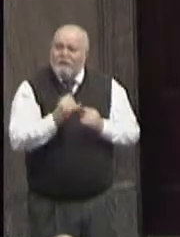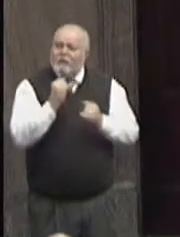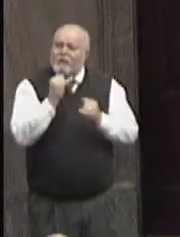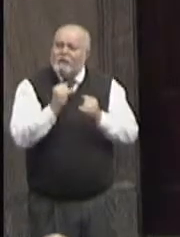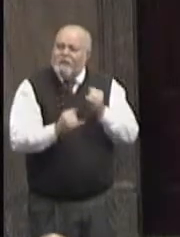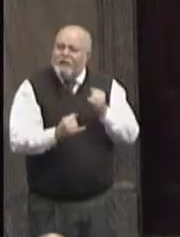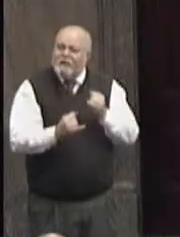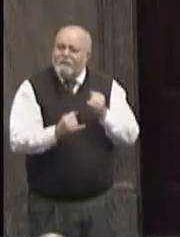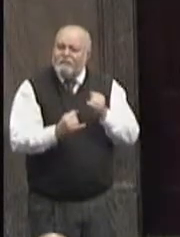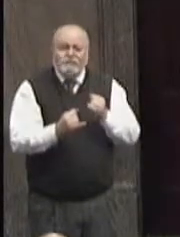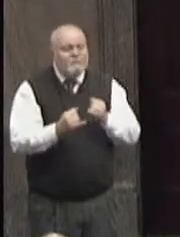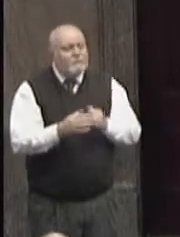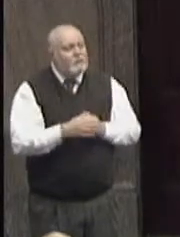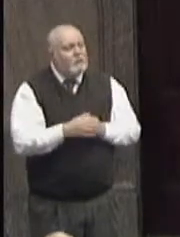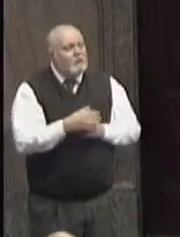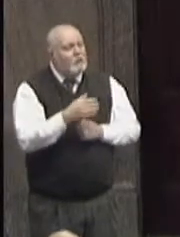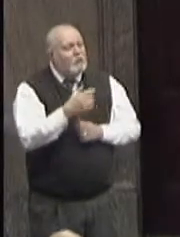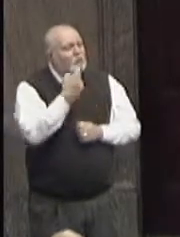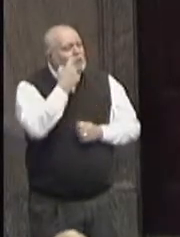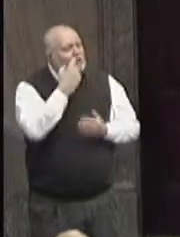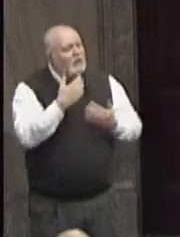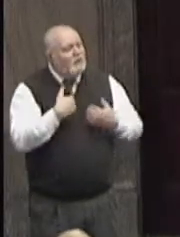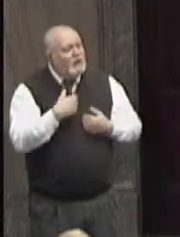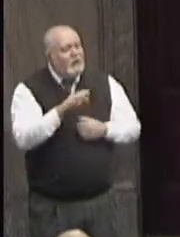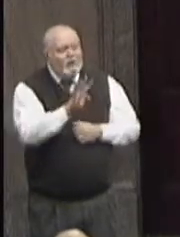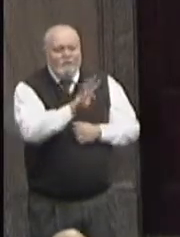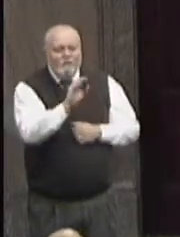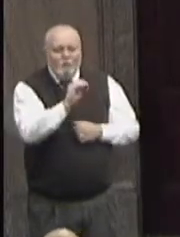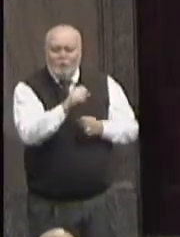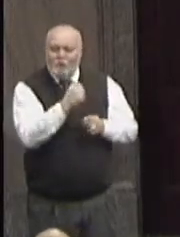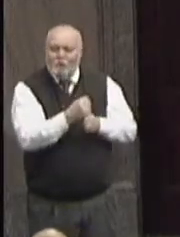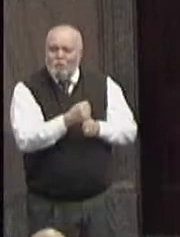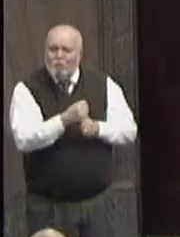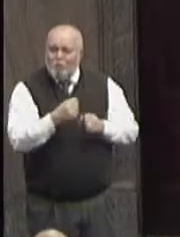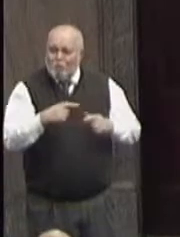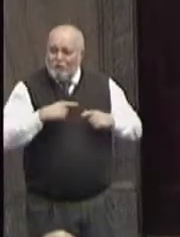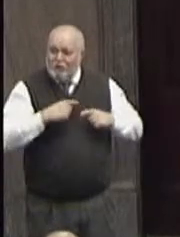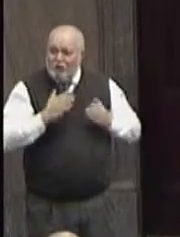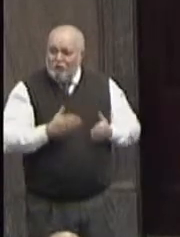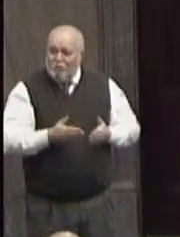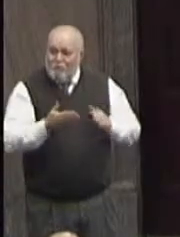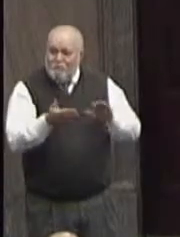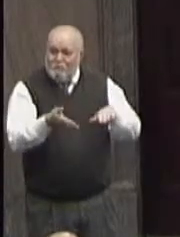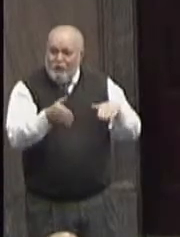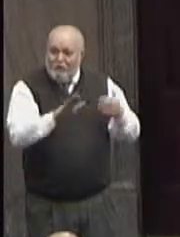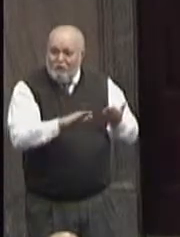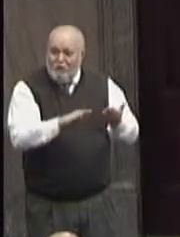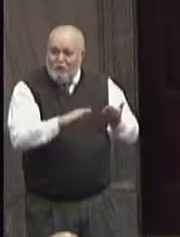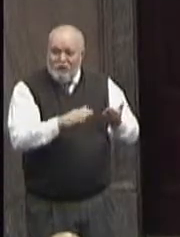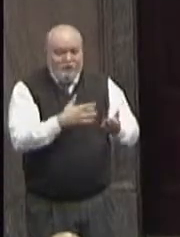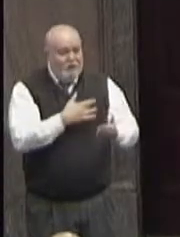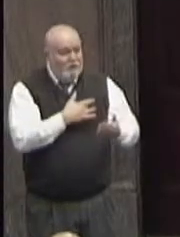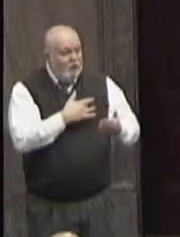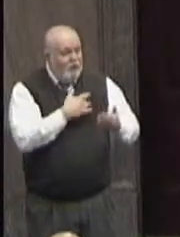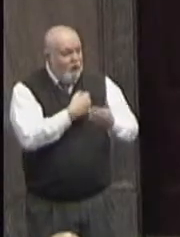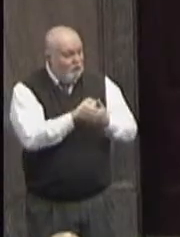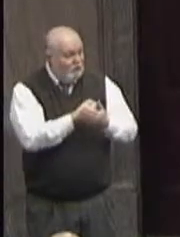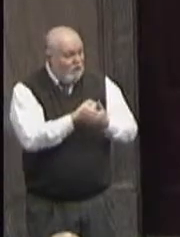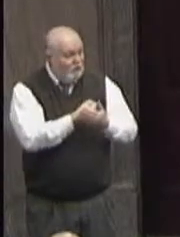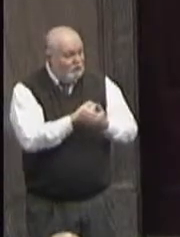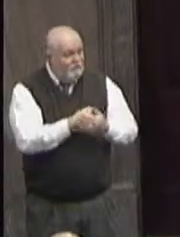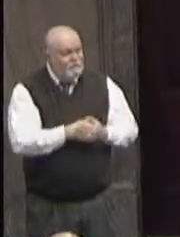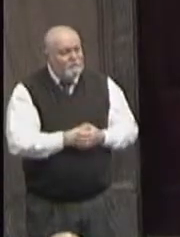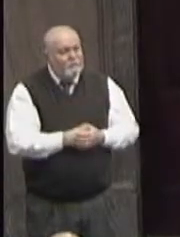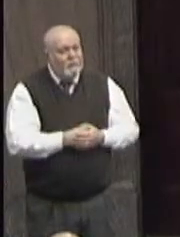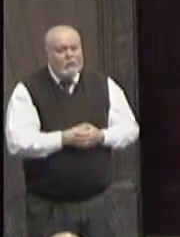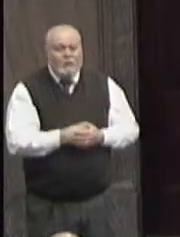least, we just had a 40-year-old retiree pass away from a heart attack. It has been brought to my